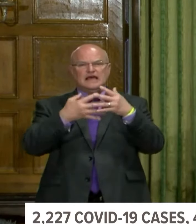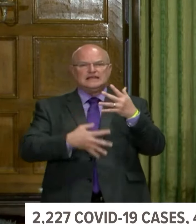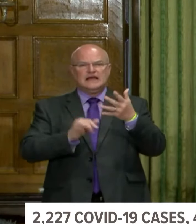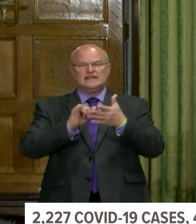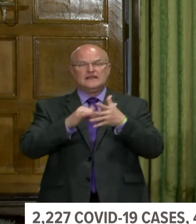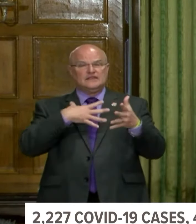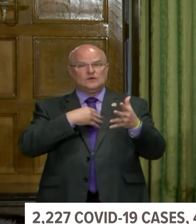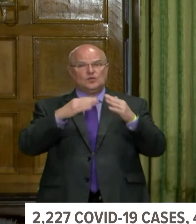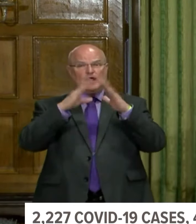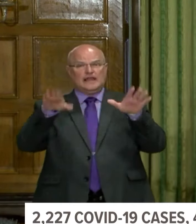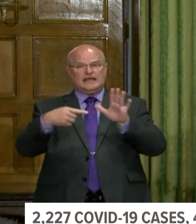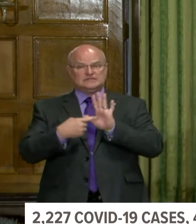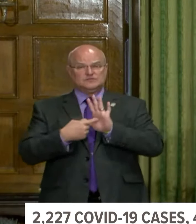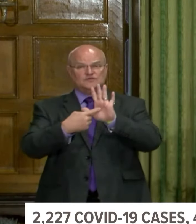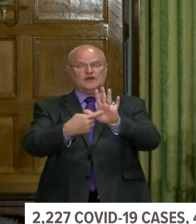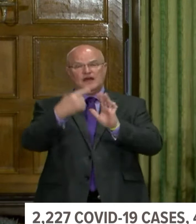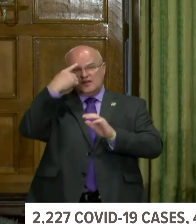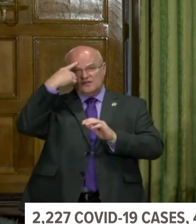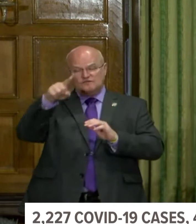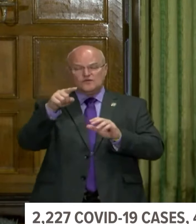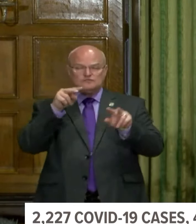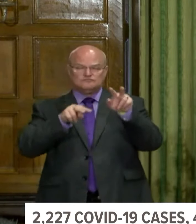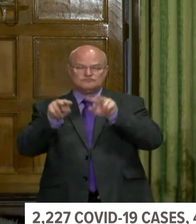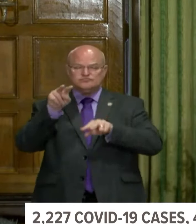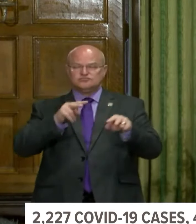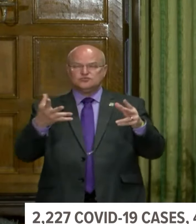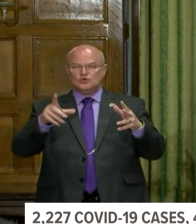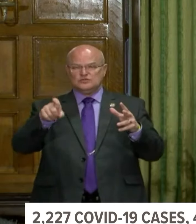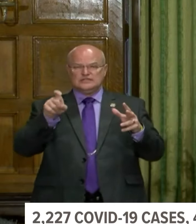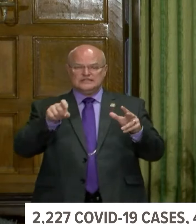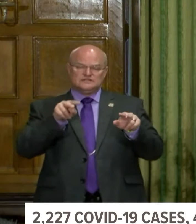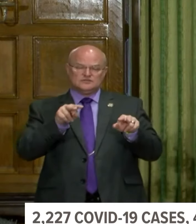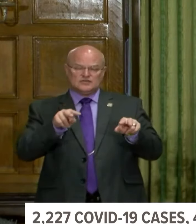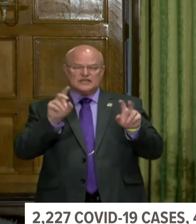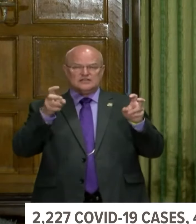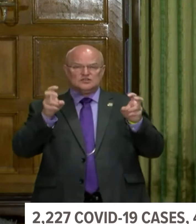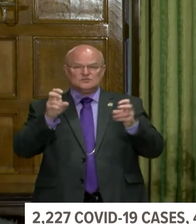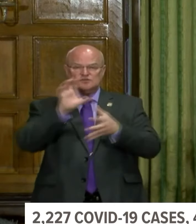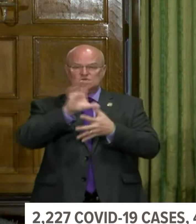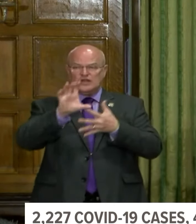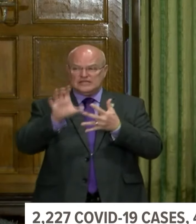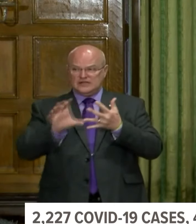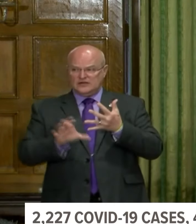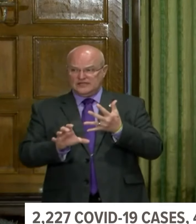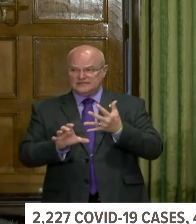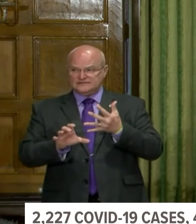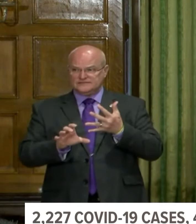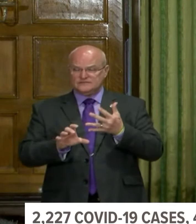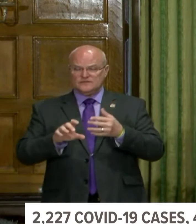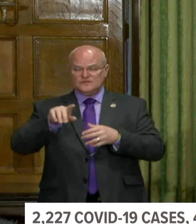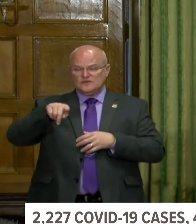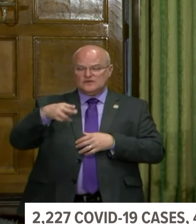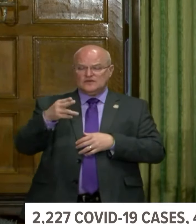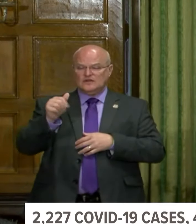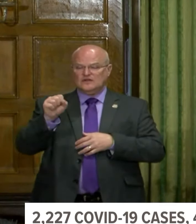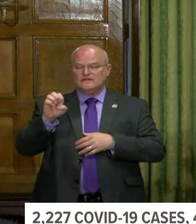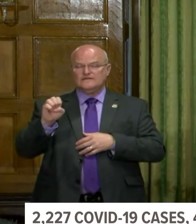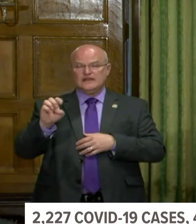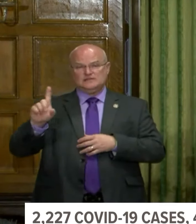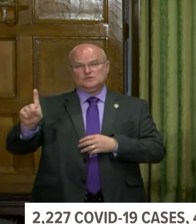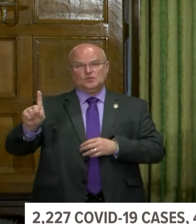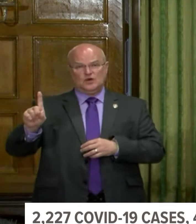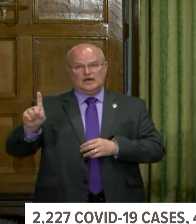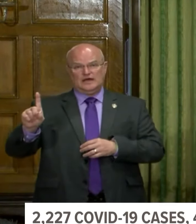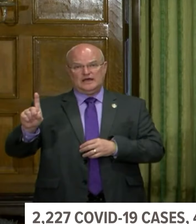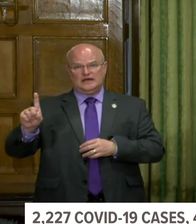guidelines that the White House provided for gating as to what you need to look at in terms of criteria for phase 1.